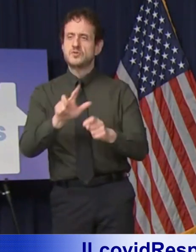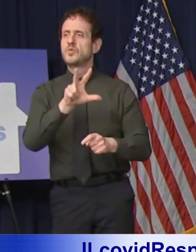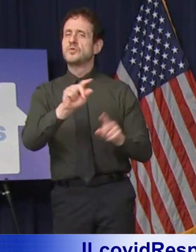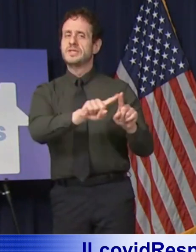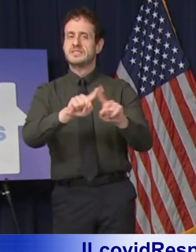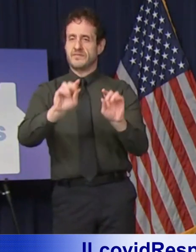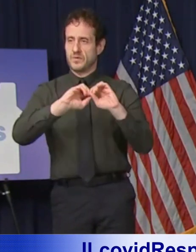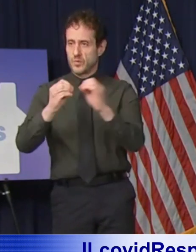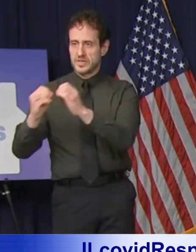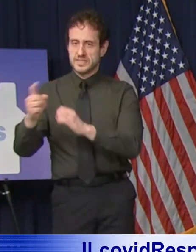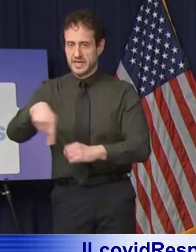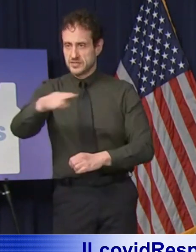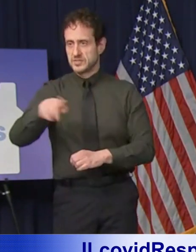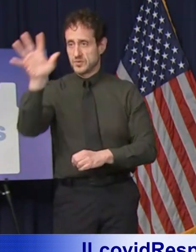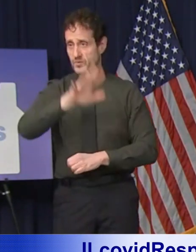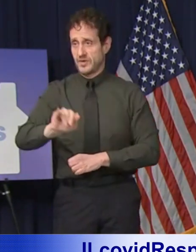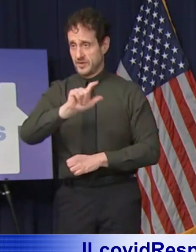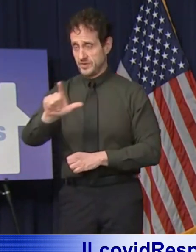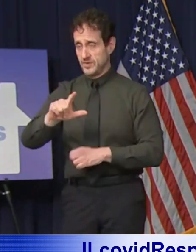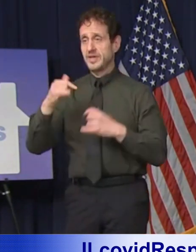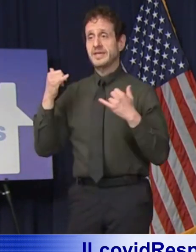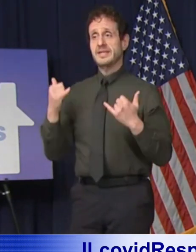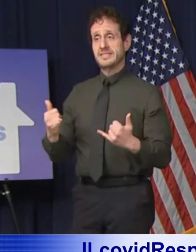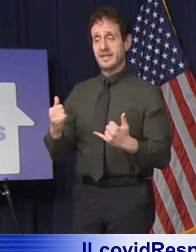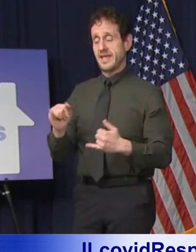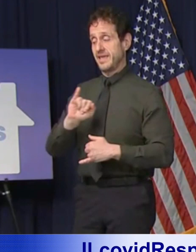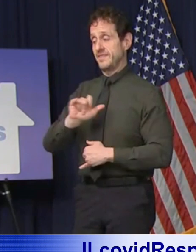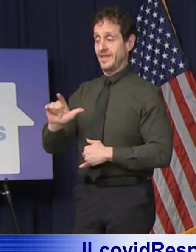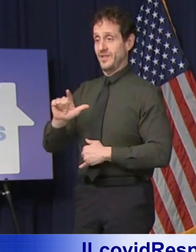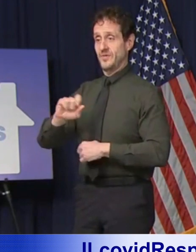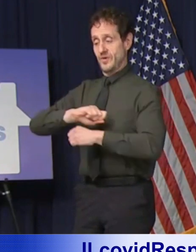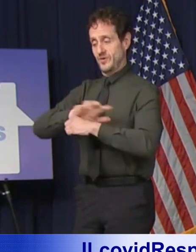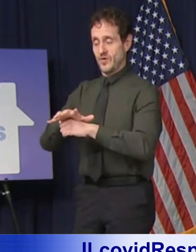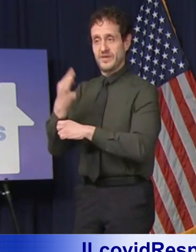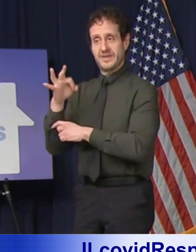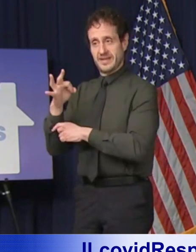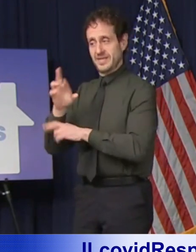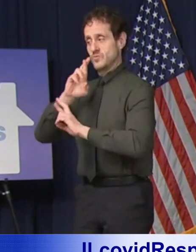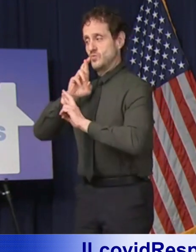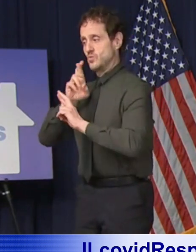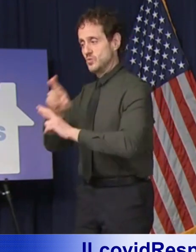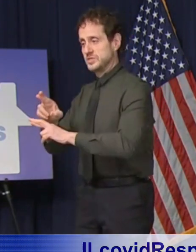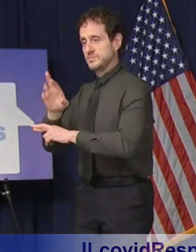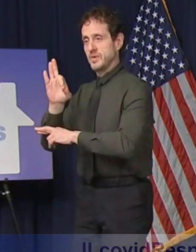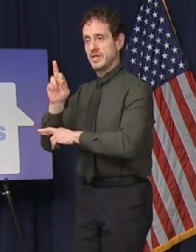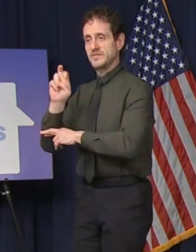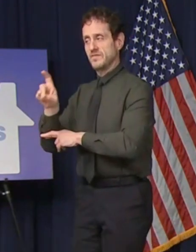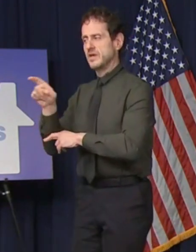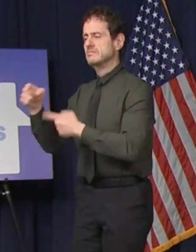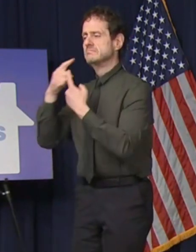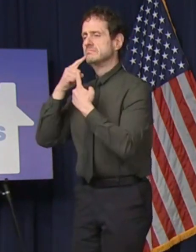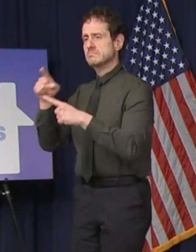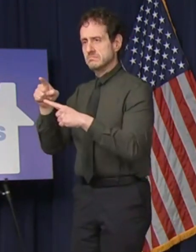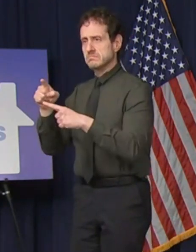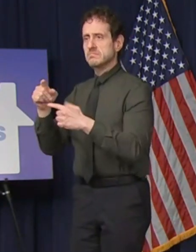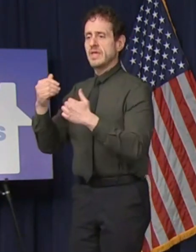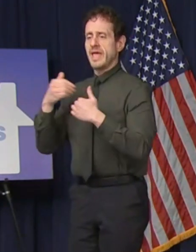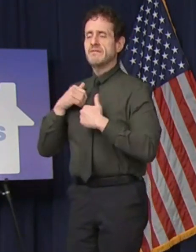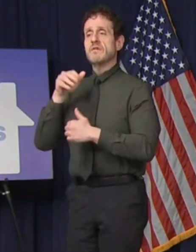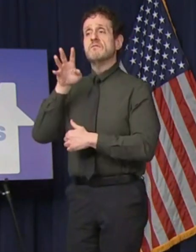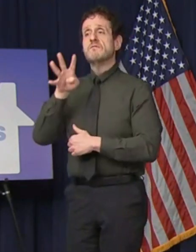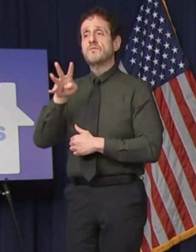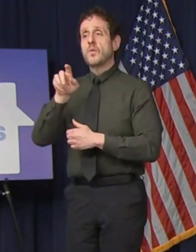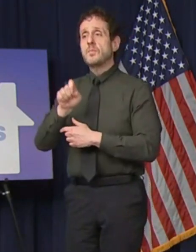across Illinois. Well, today, the Illinois COVID-19 Response Fund has announced funding